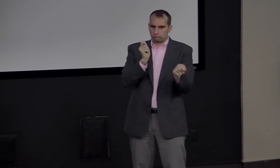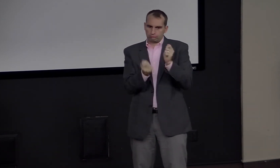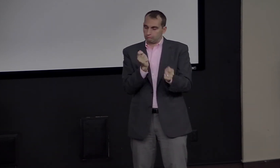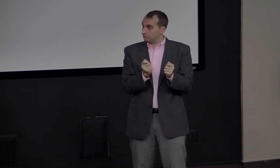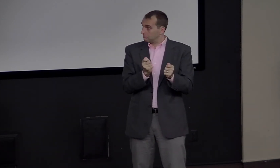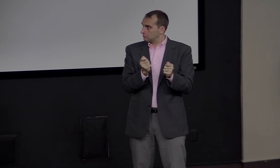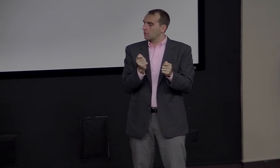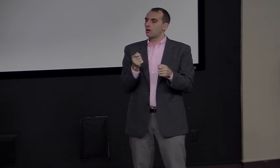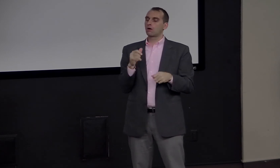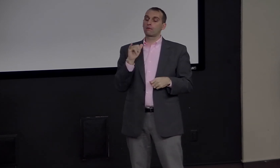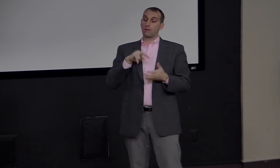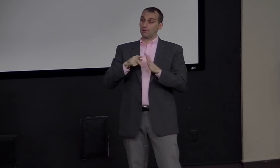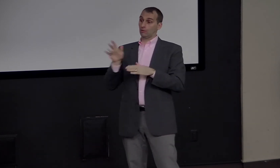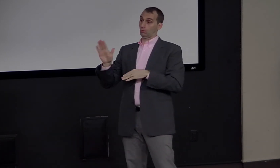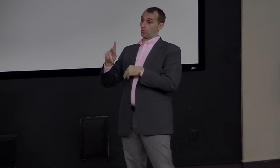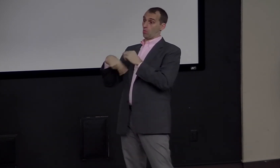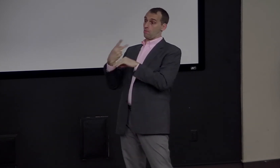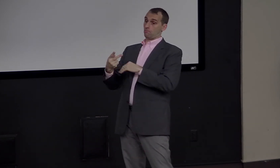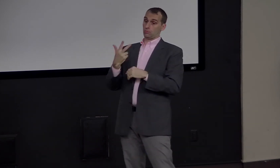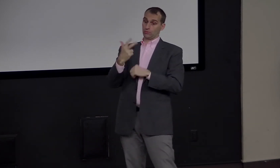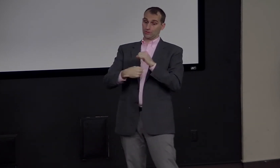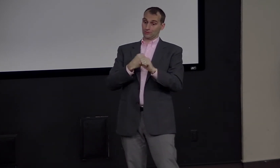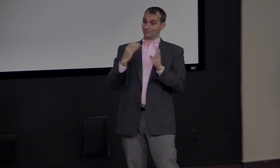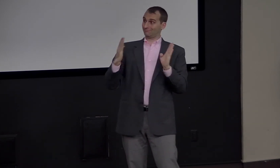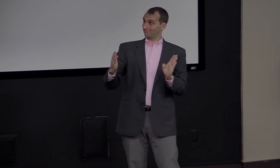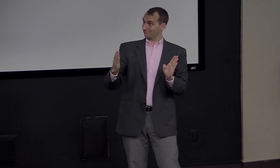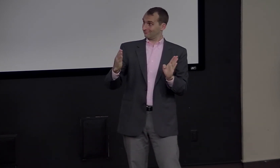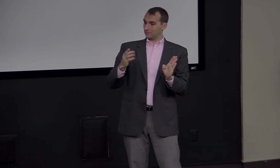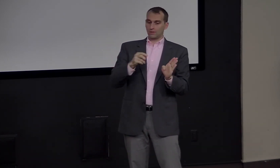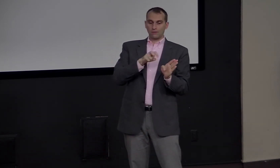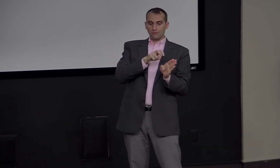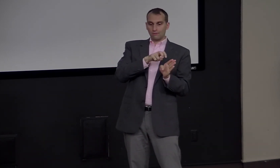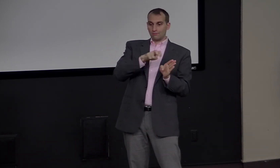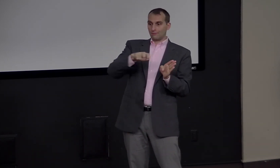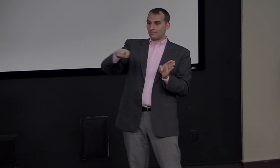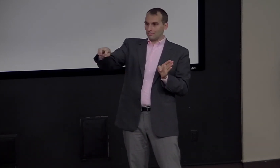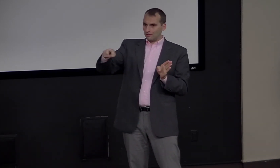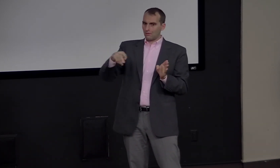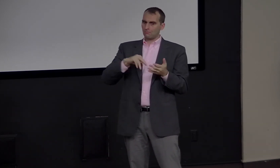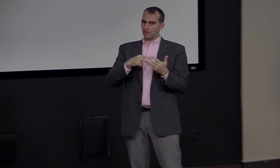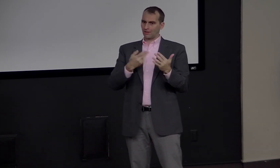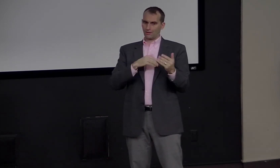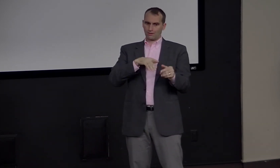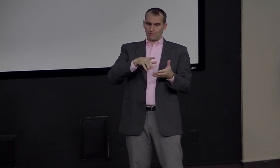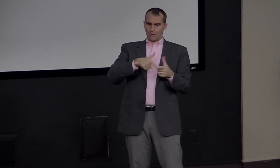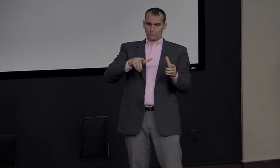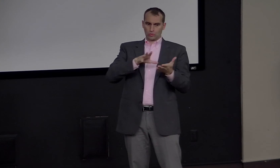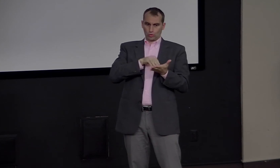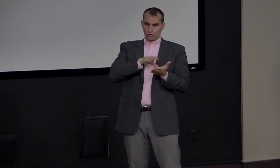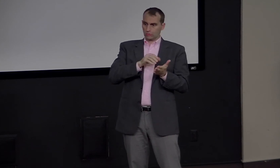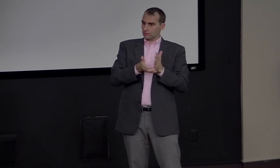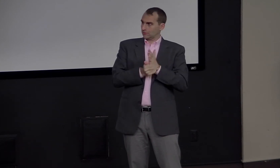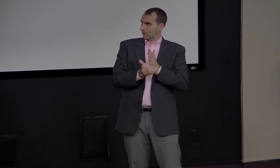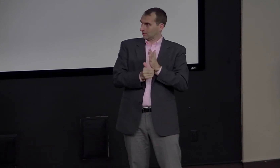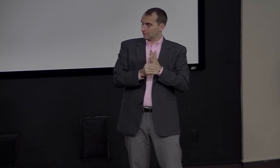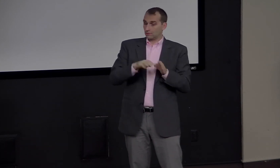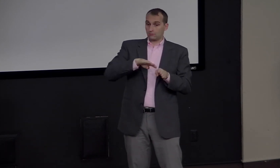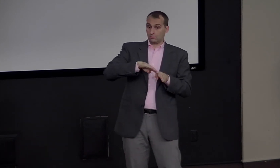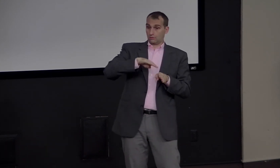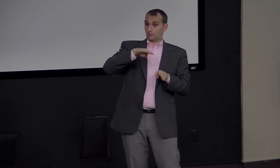student is as they can negotiate complex issues better. So as they move along the program and learn language and their skills